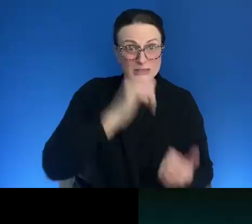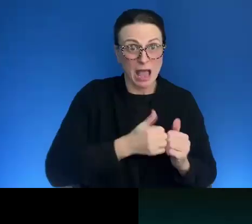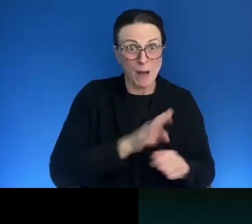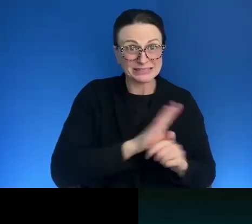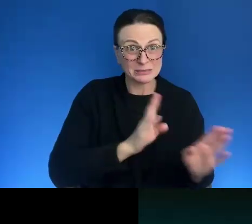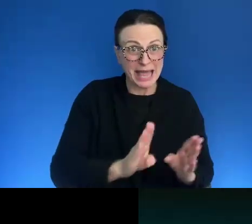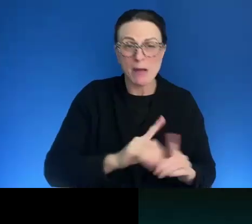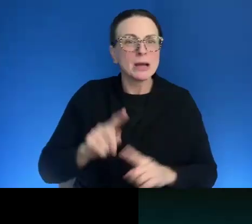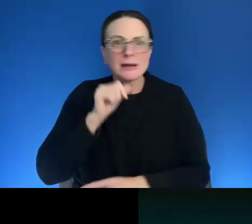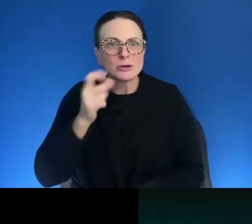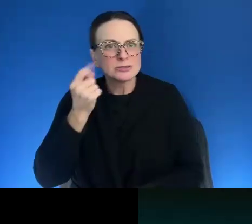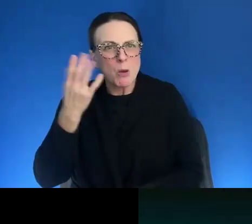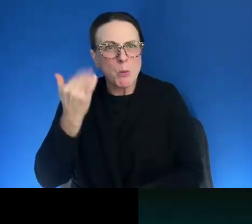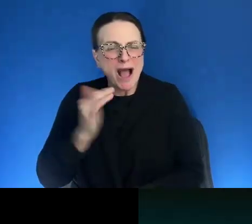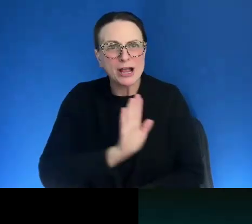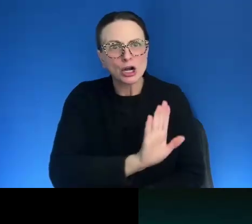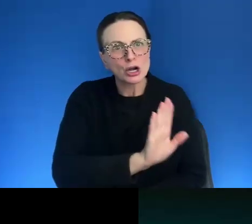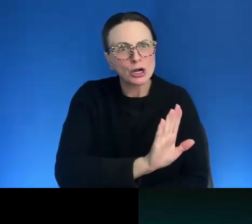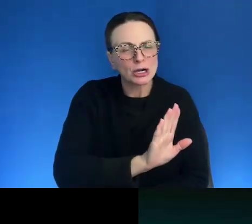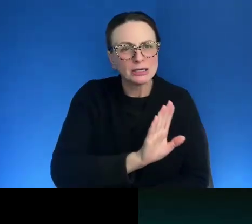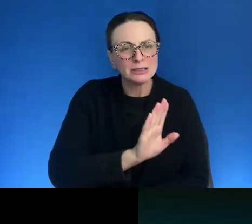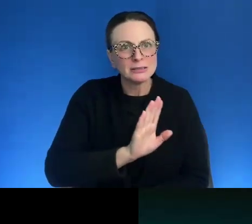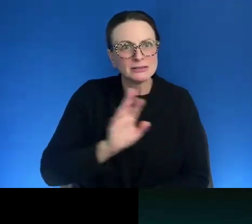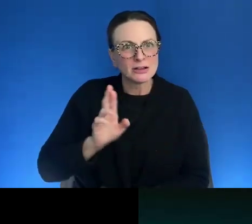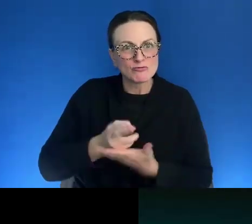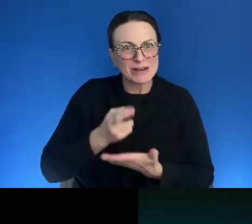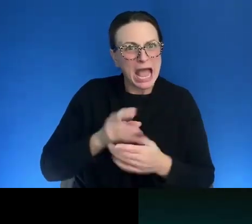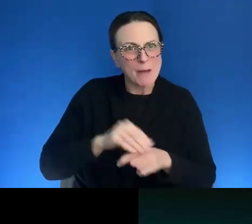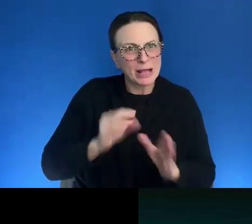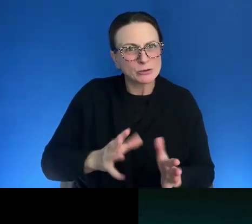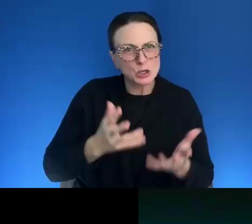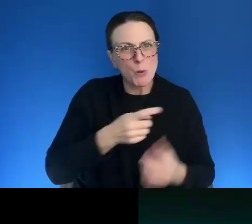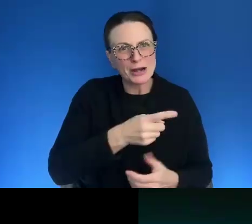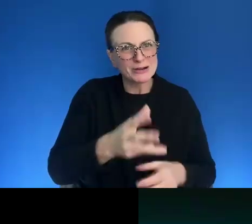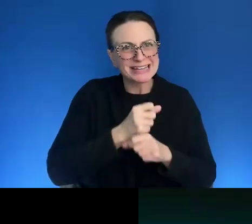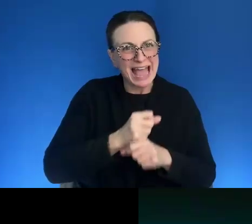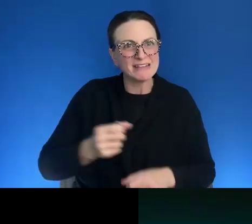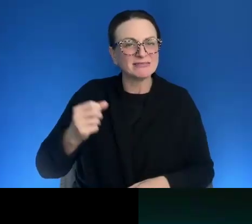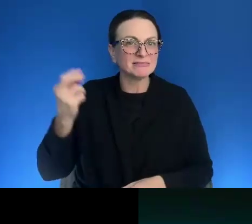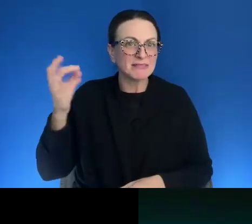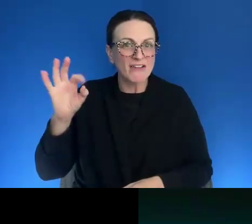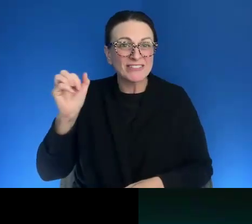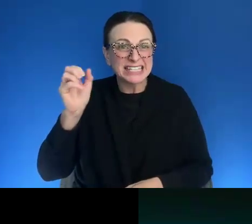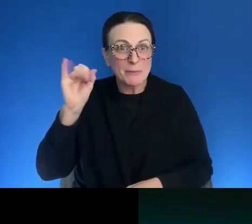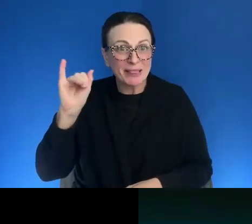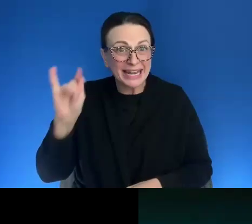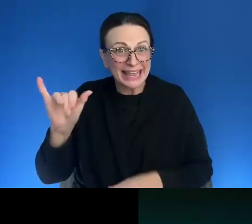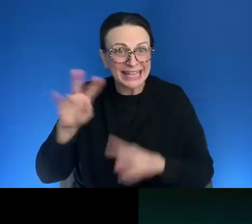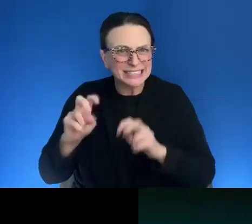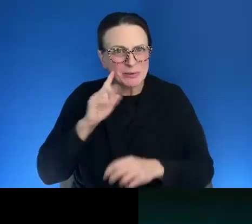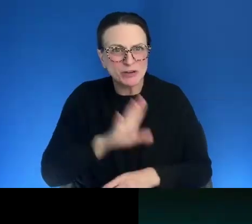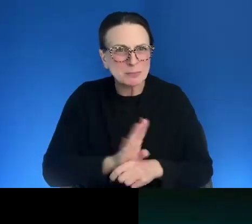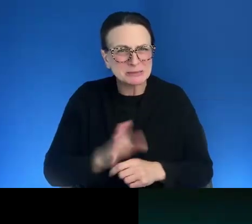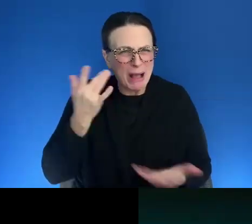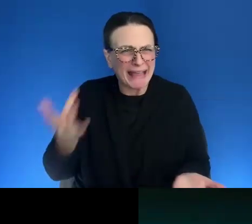did not understand why her folk rehab counselor wanted her to get a feasibility assessment for her business.